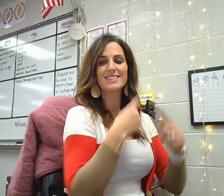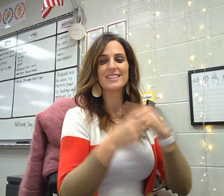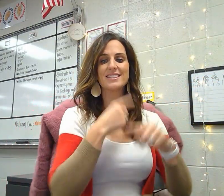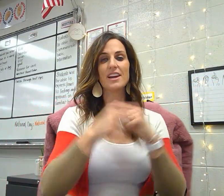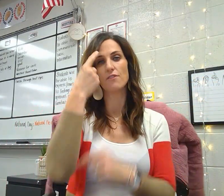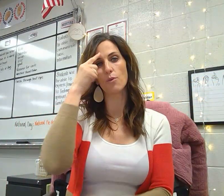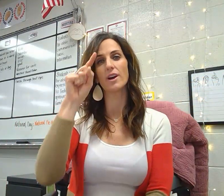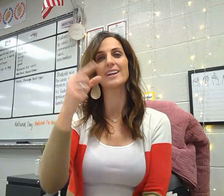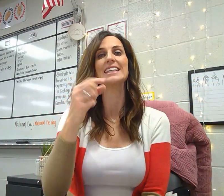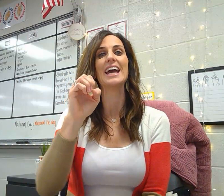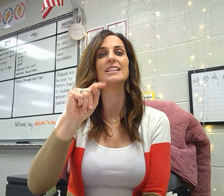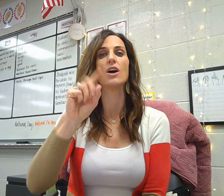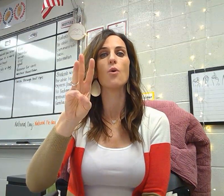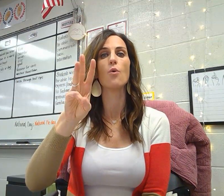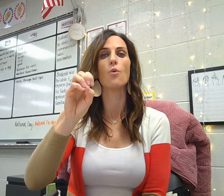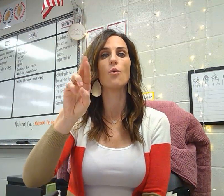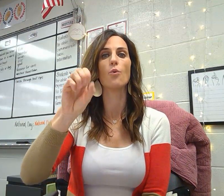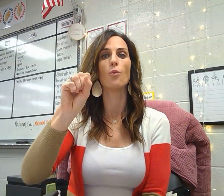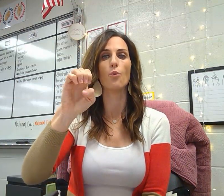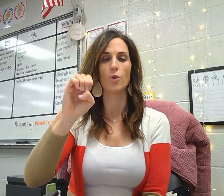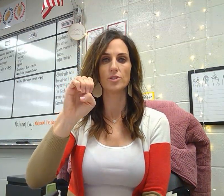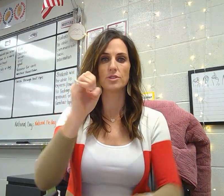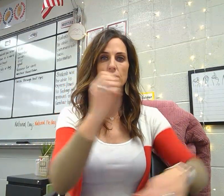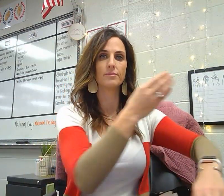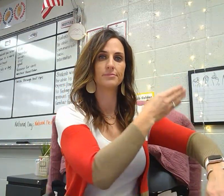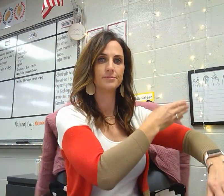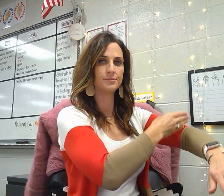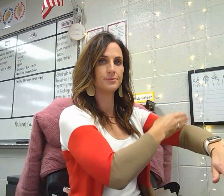Next, the sign for get worse.